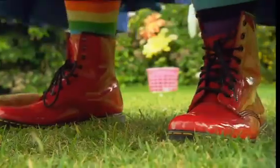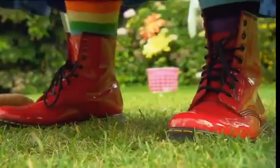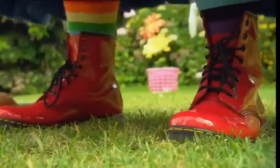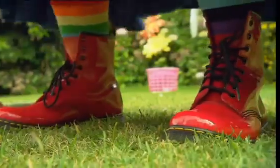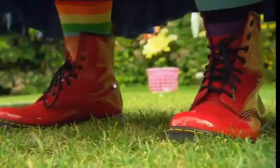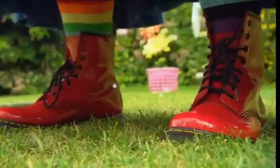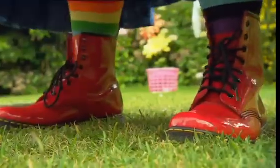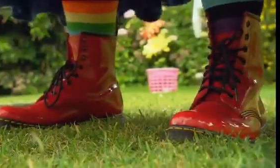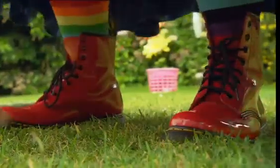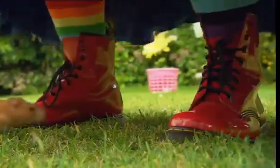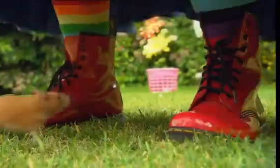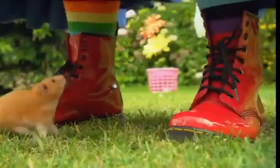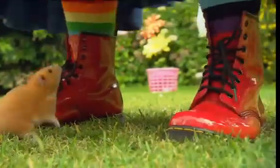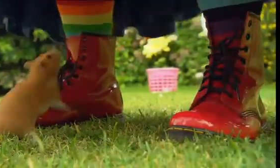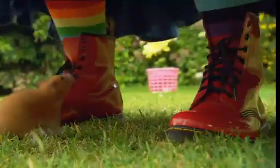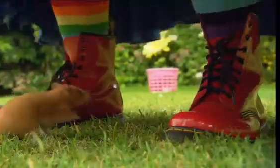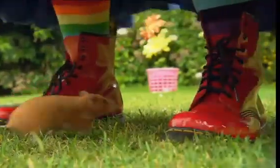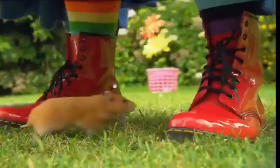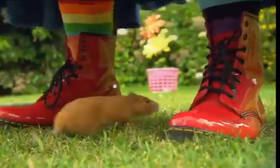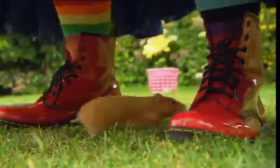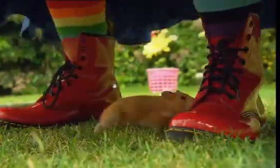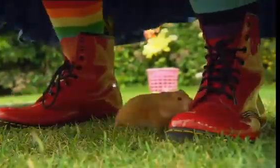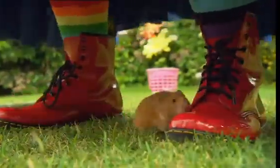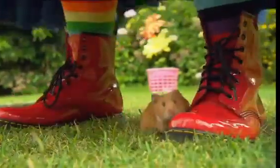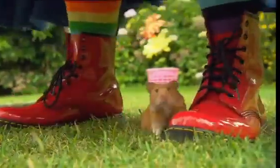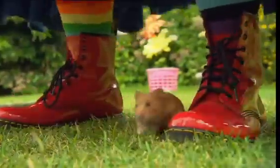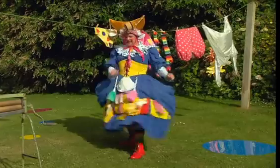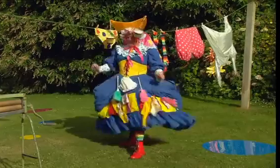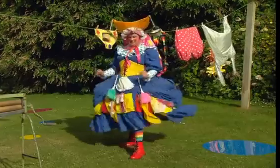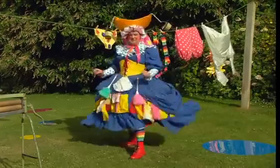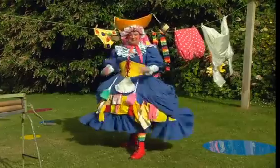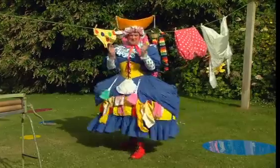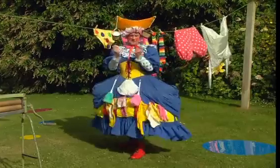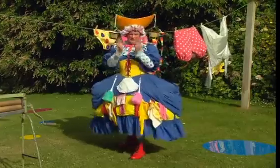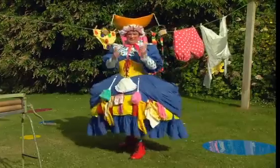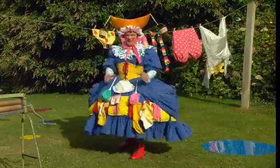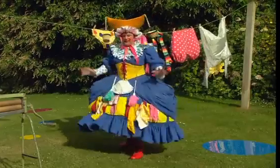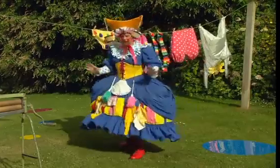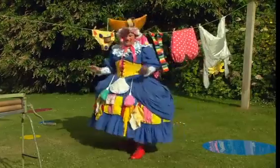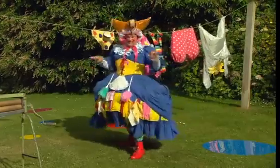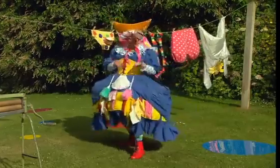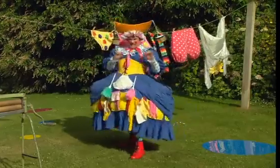You look like you're dancing, Aunt Polly. I'm not dancing. Something is tickling